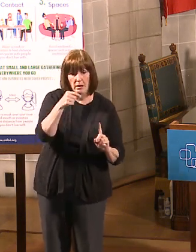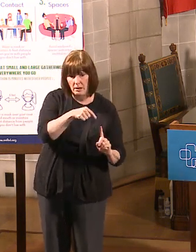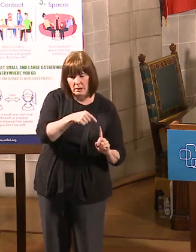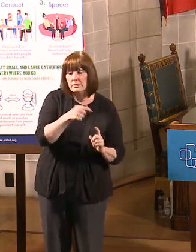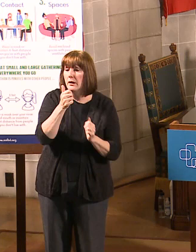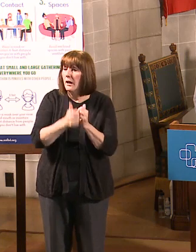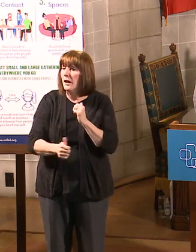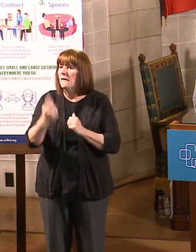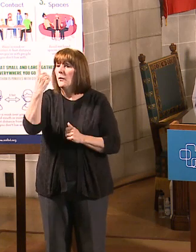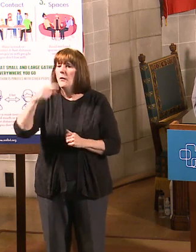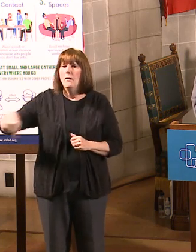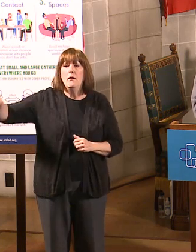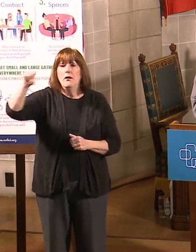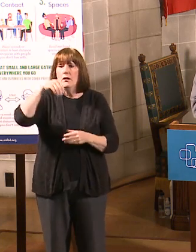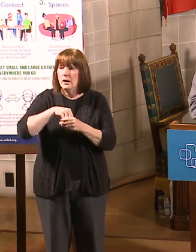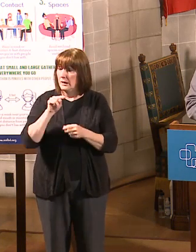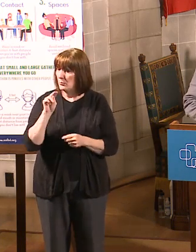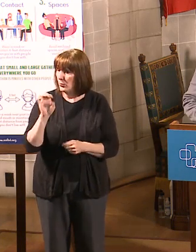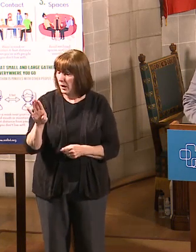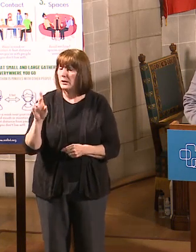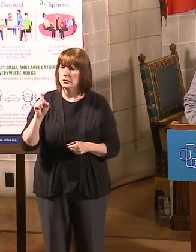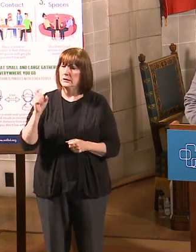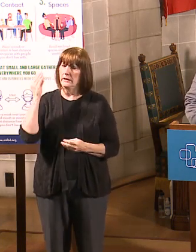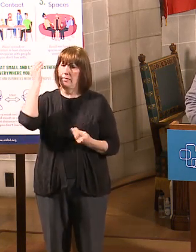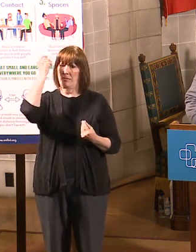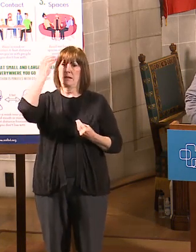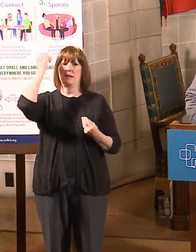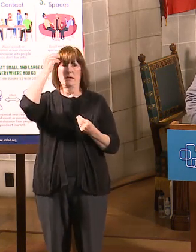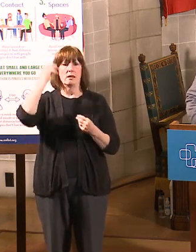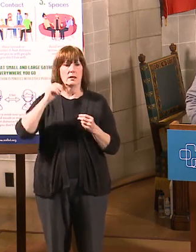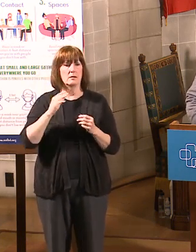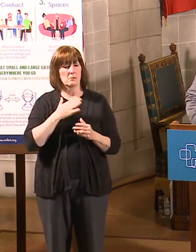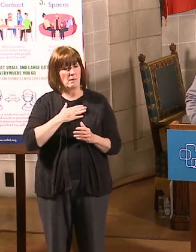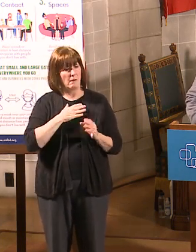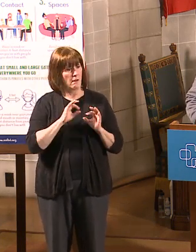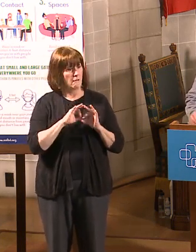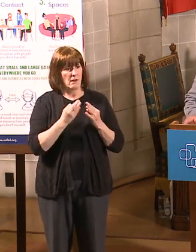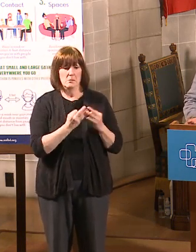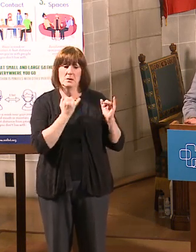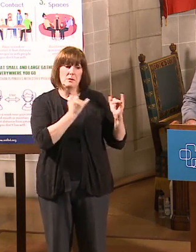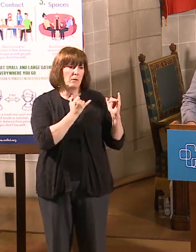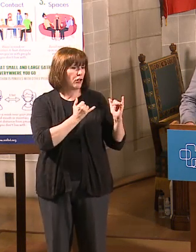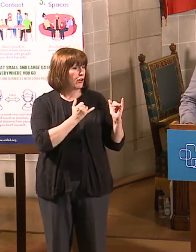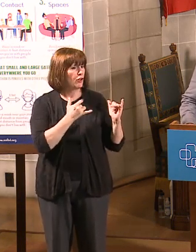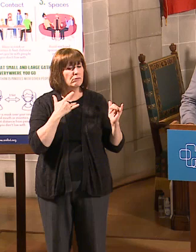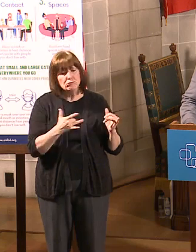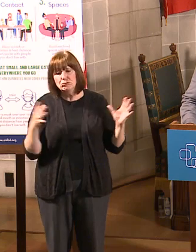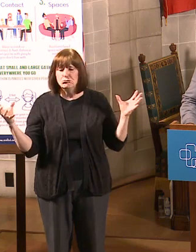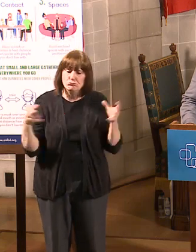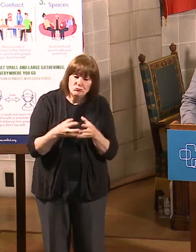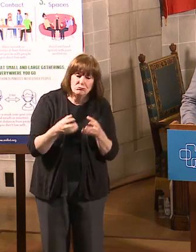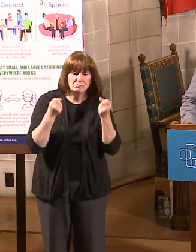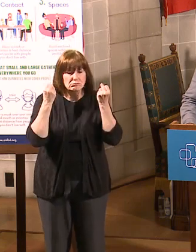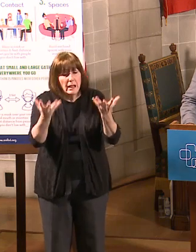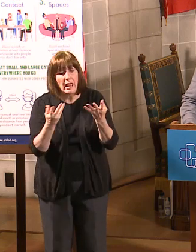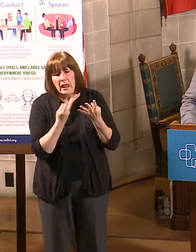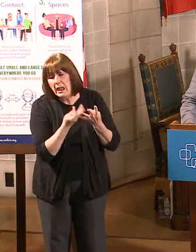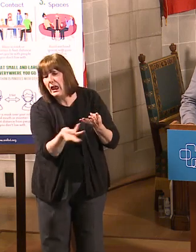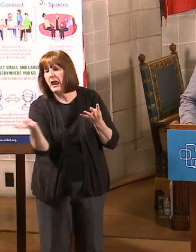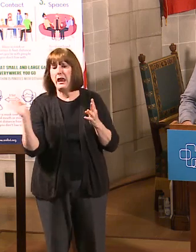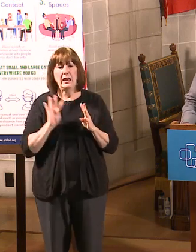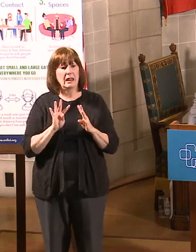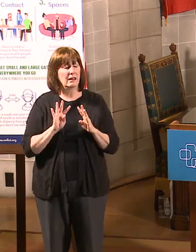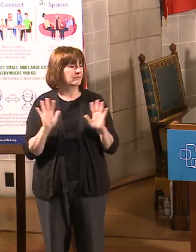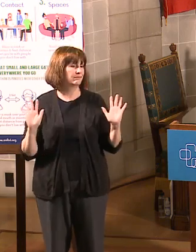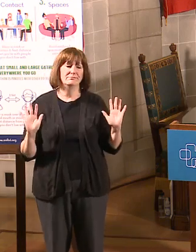every Nebraska family should be thinking about. My family's going to be similar. Normally we get together and there'll be a whole bunch of us, but we're going to